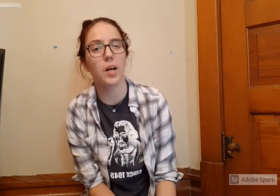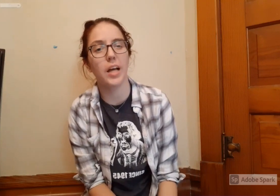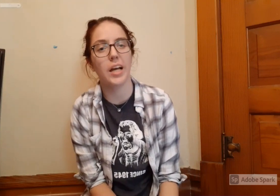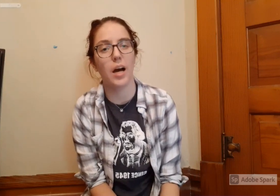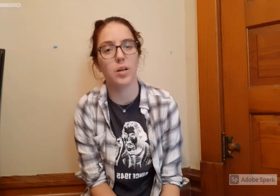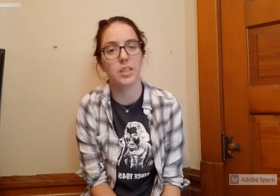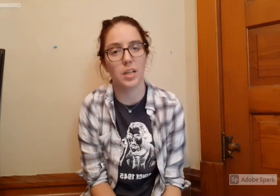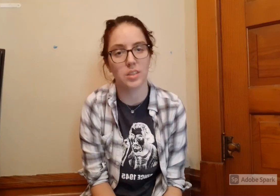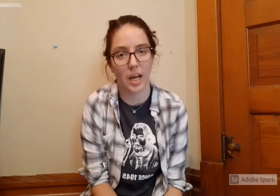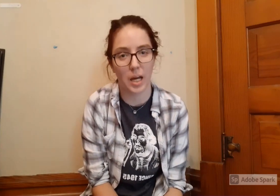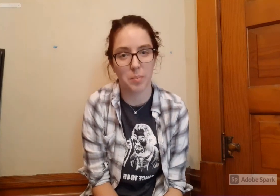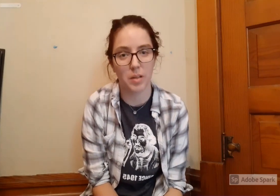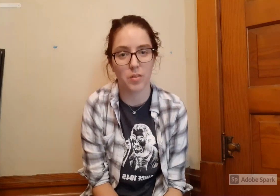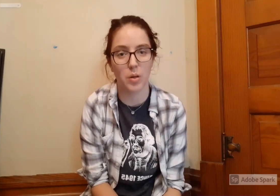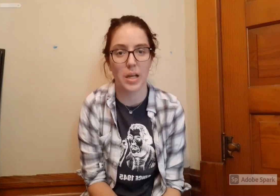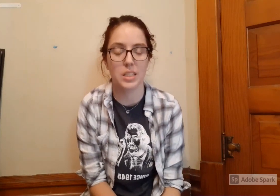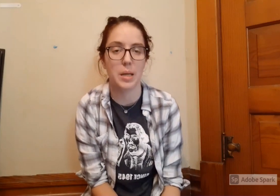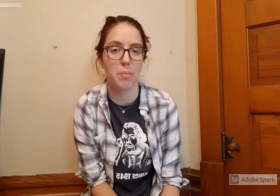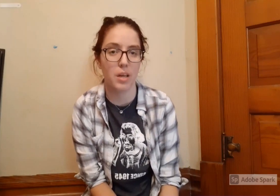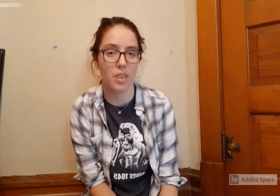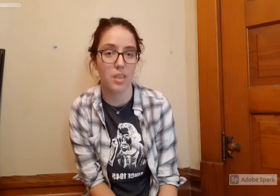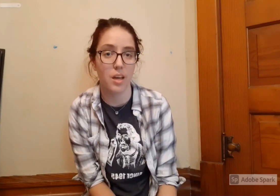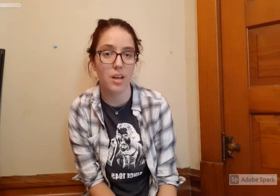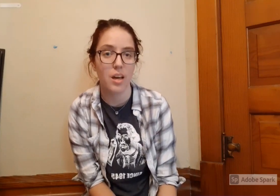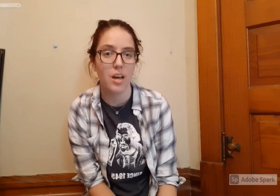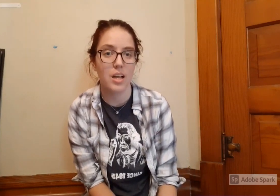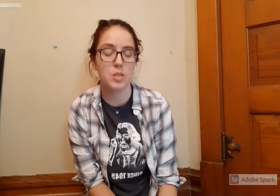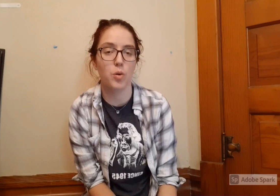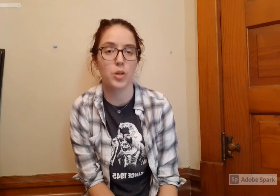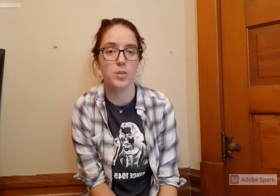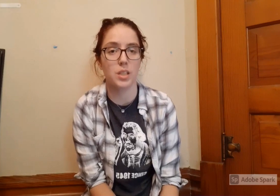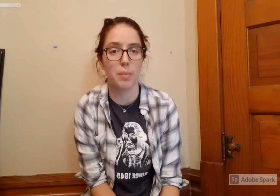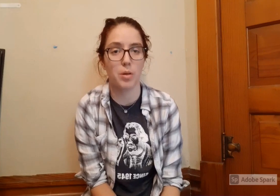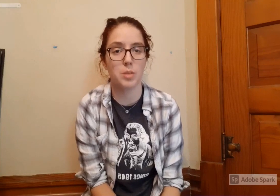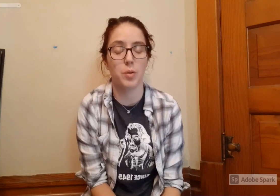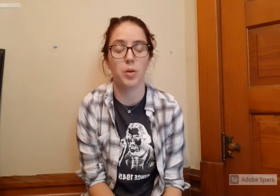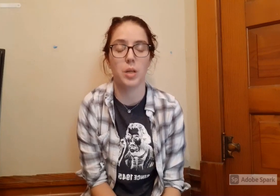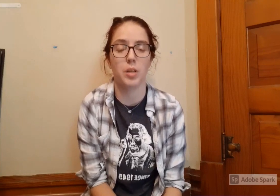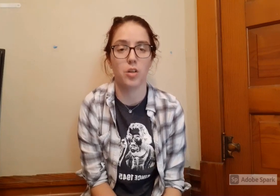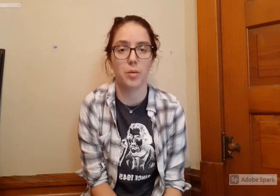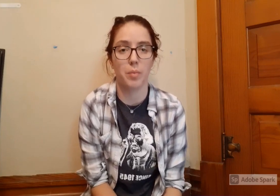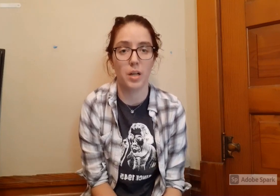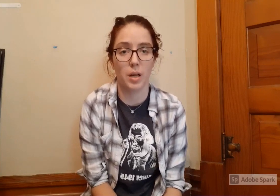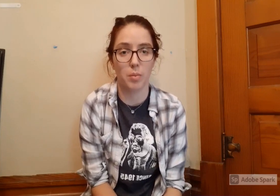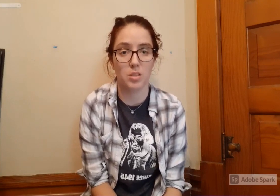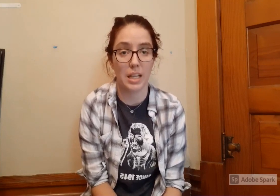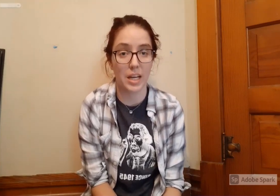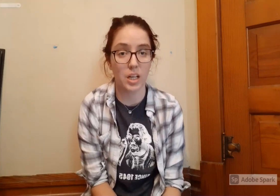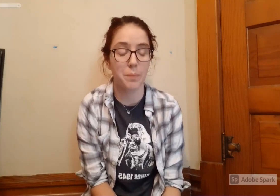like how to tell time, even though that can be a thing. It's more using numbers, but we're going to be learning numbers later.